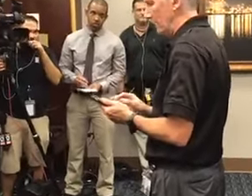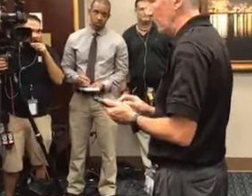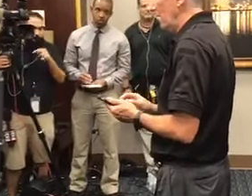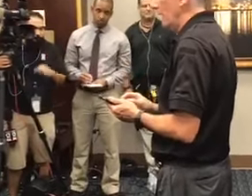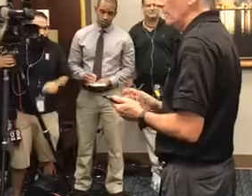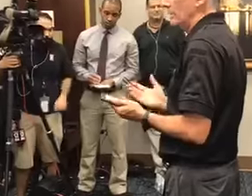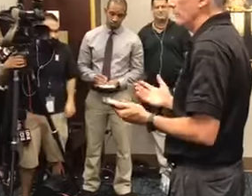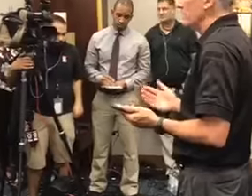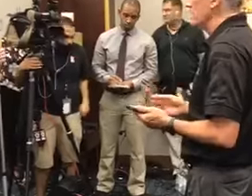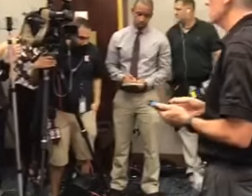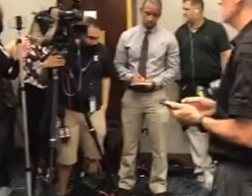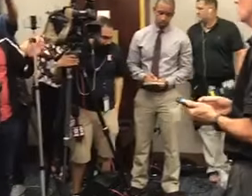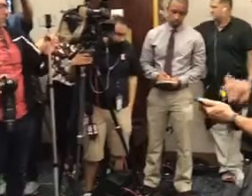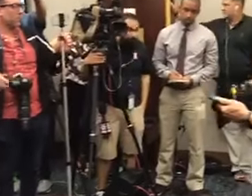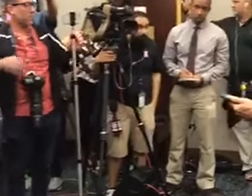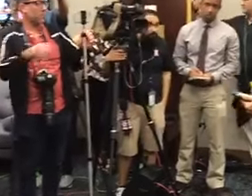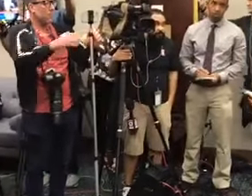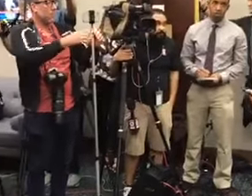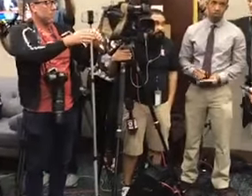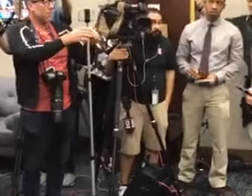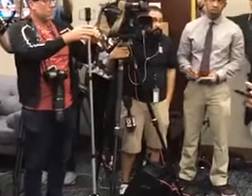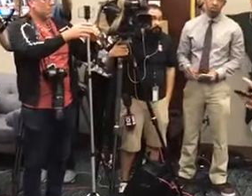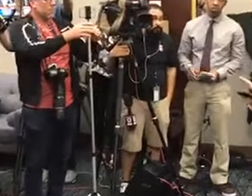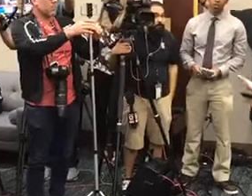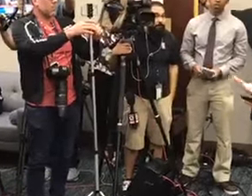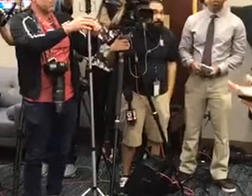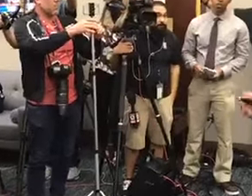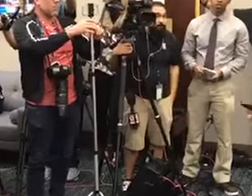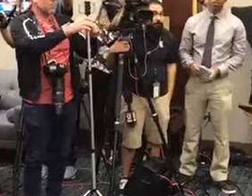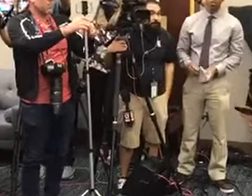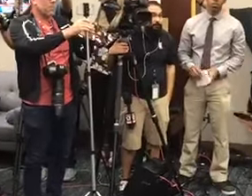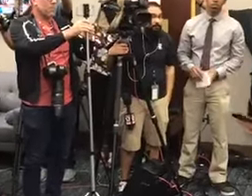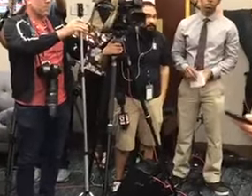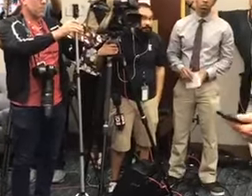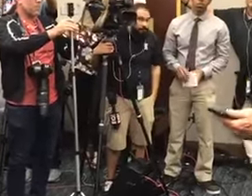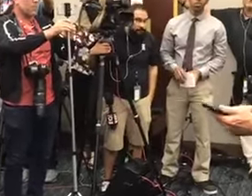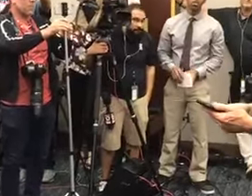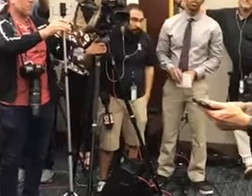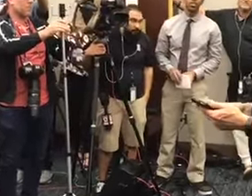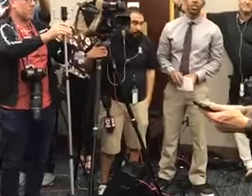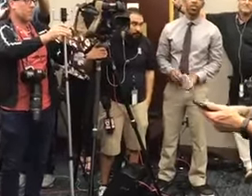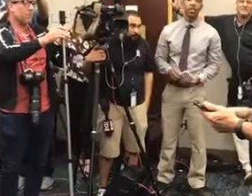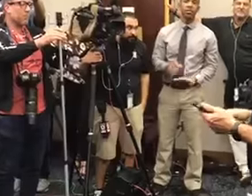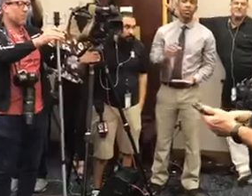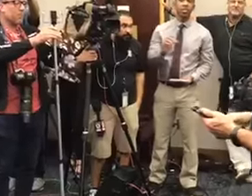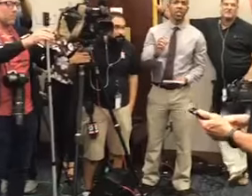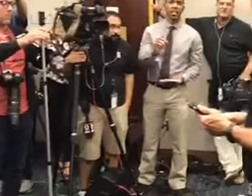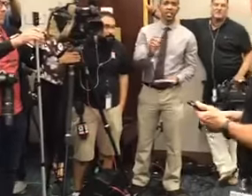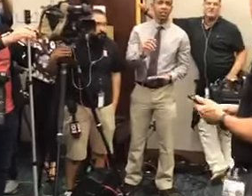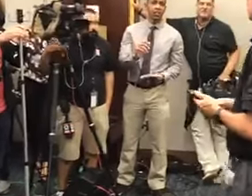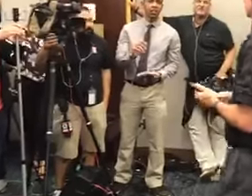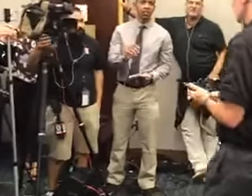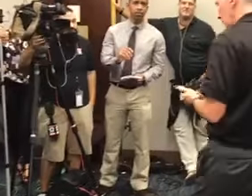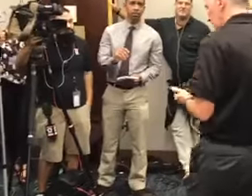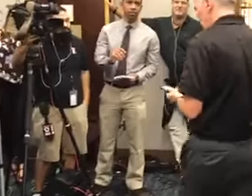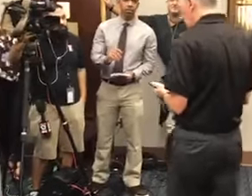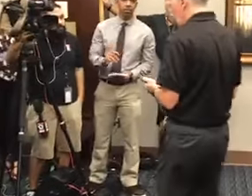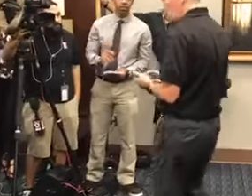all that. And then we'll have a press conference in the morning. They're upstairs still working. We're going to have a lot more information tomorrow. Steve, you just have to have the spelling page.